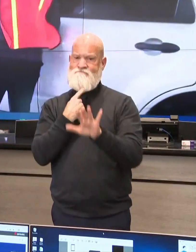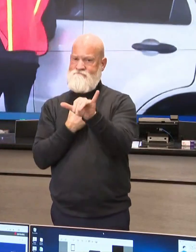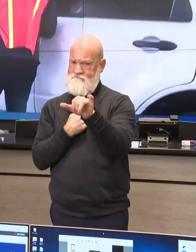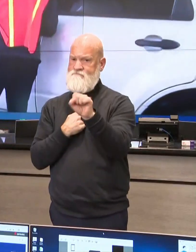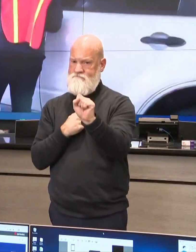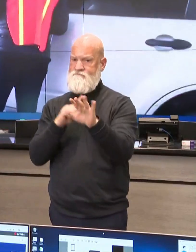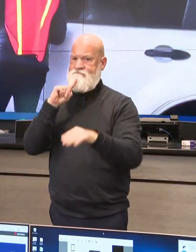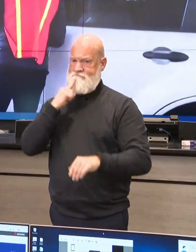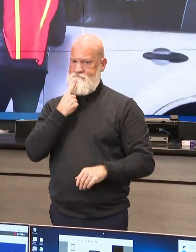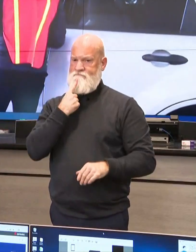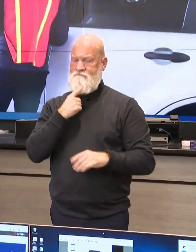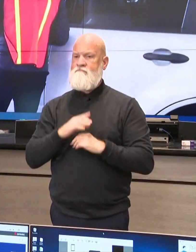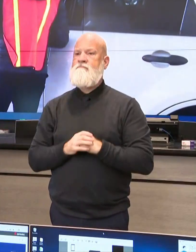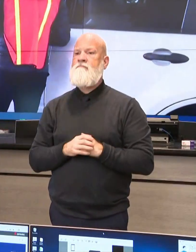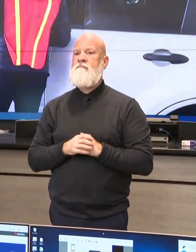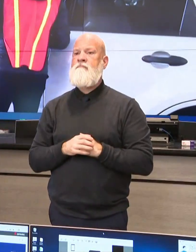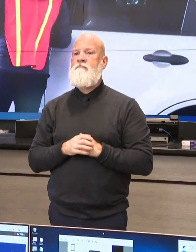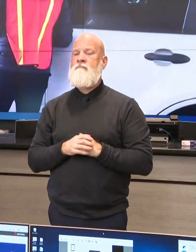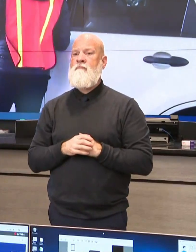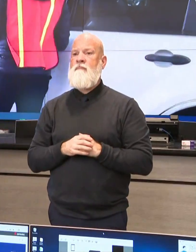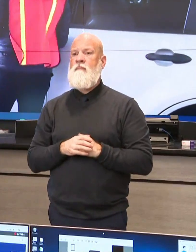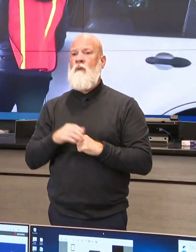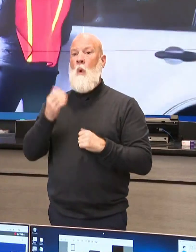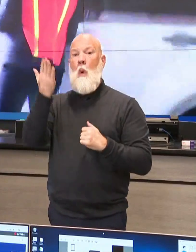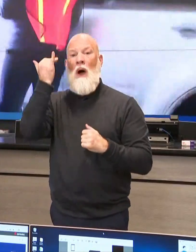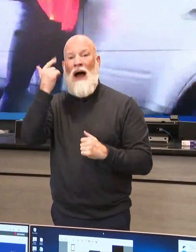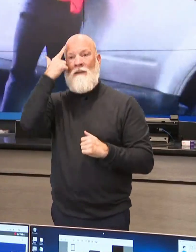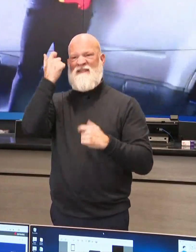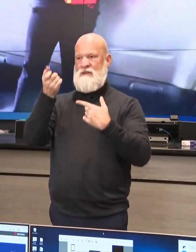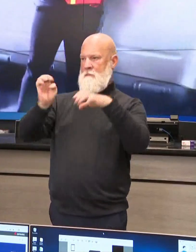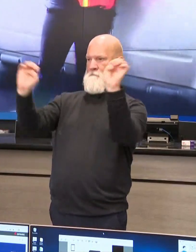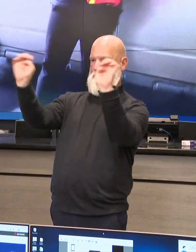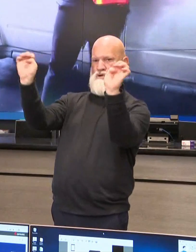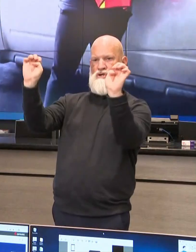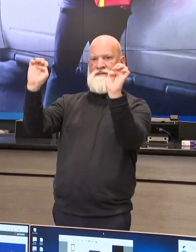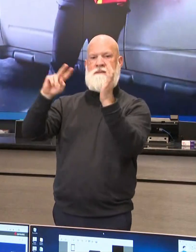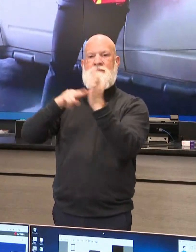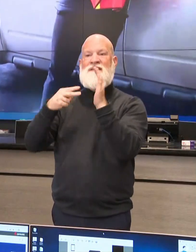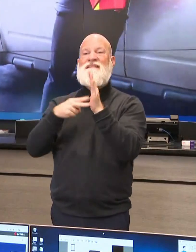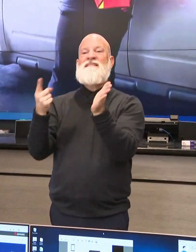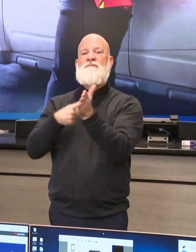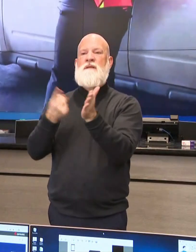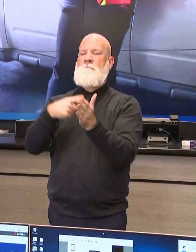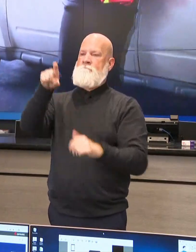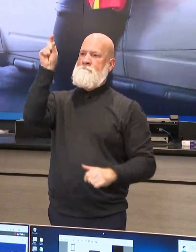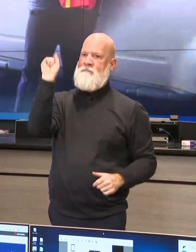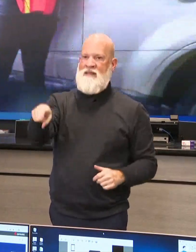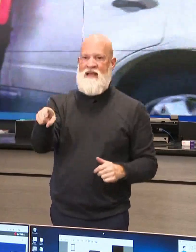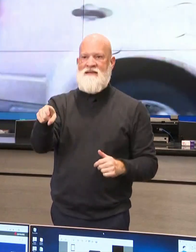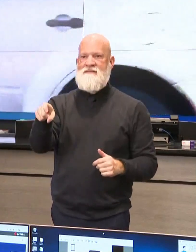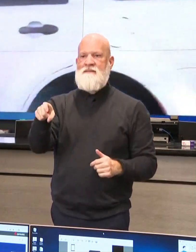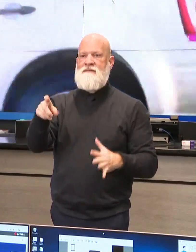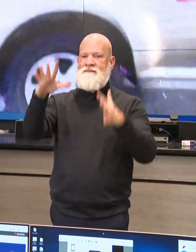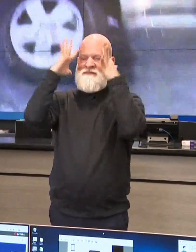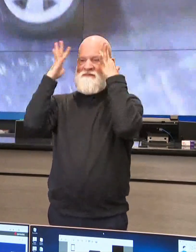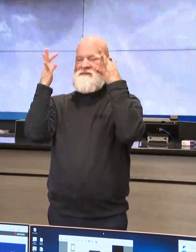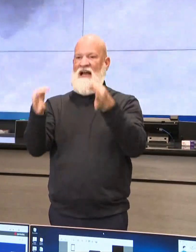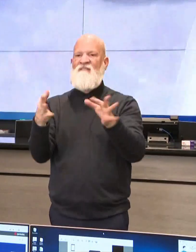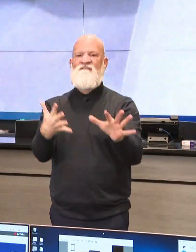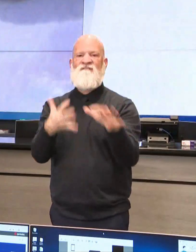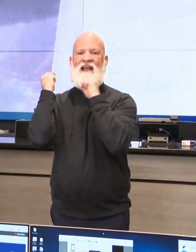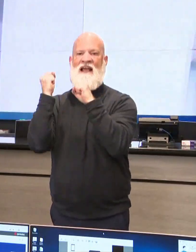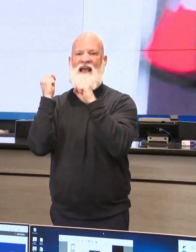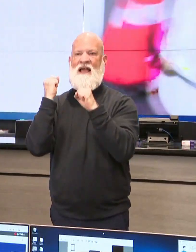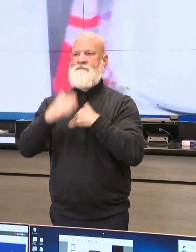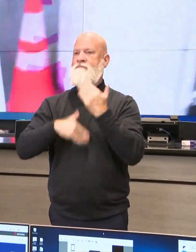the ability to move very quickly, the logistics of calling the legislature back in every 30 days to me during the